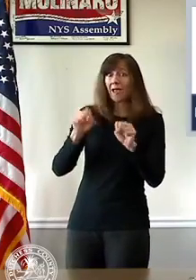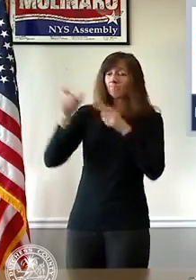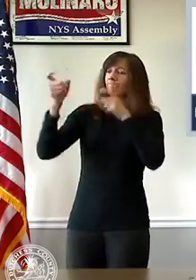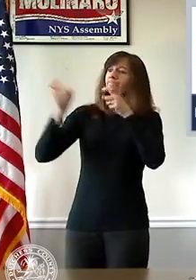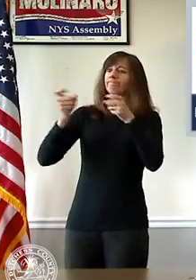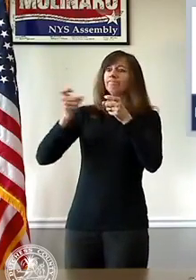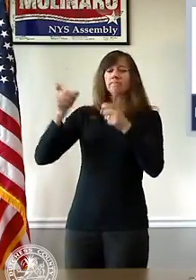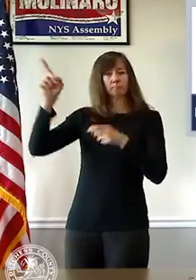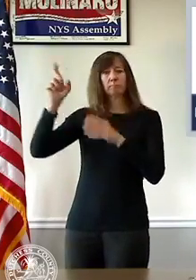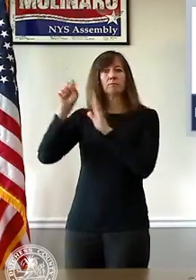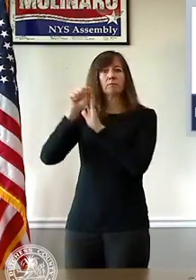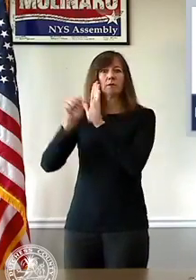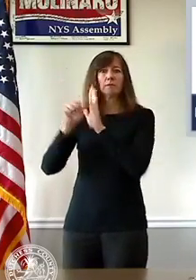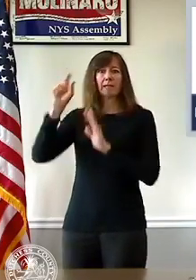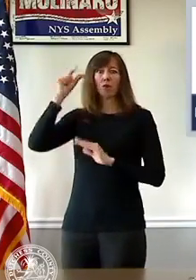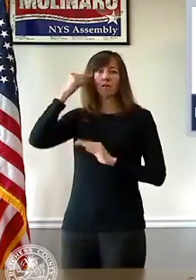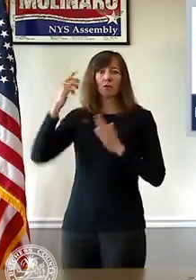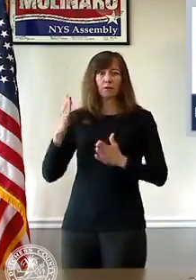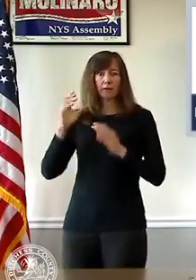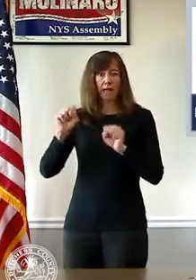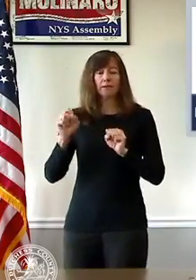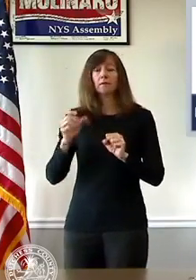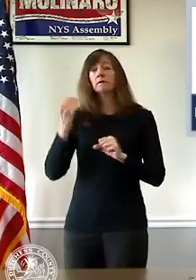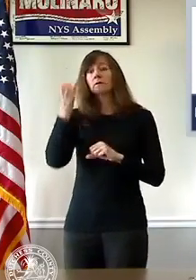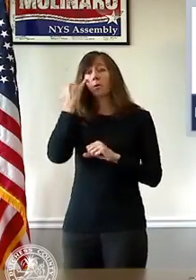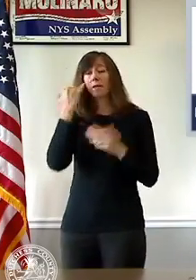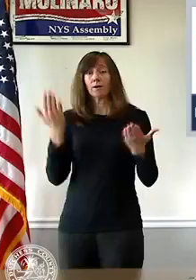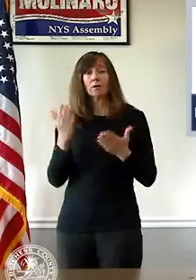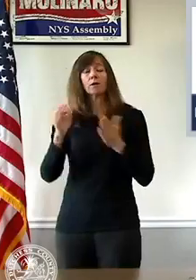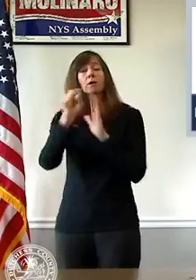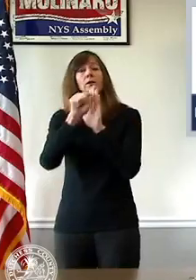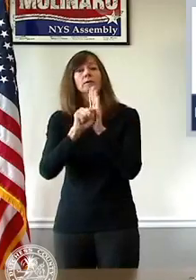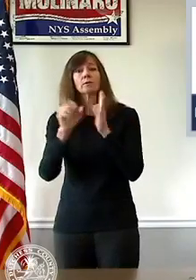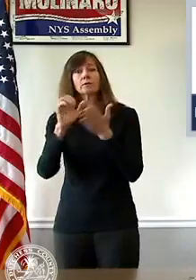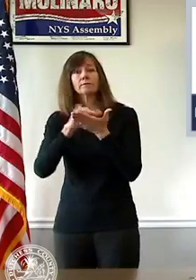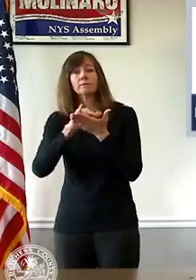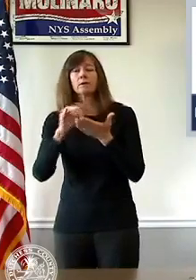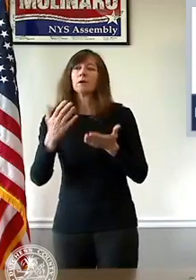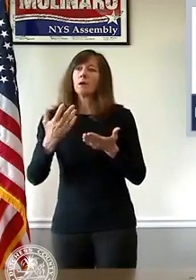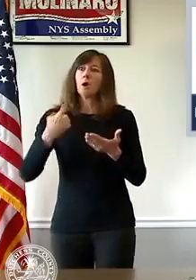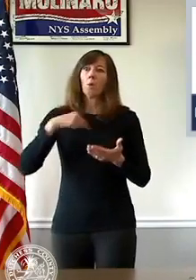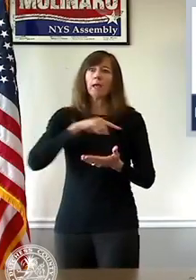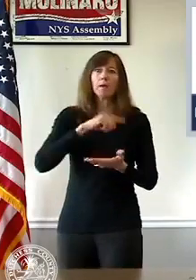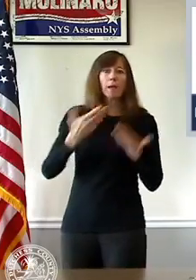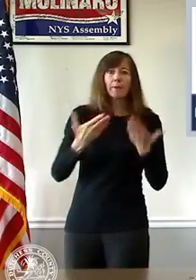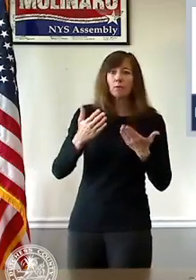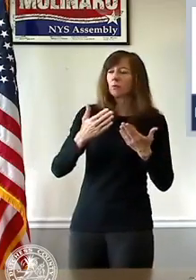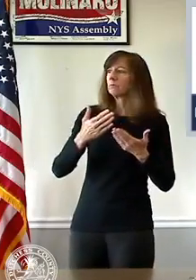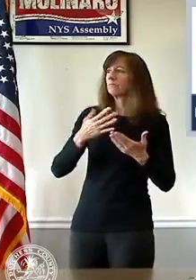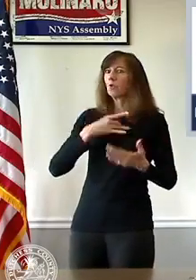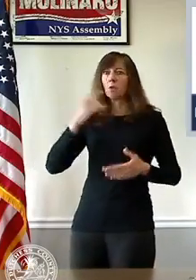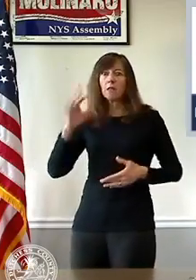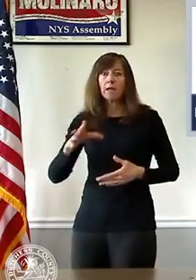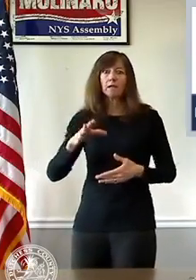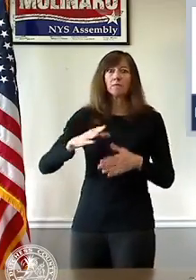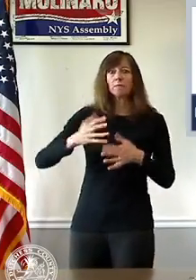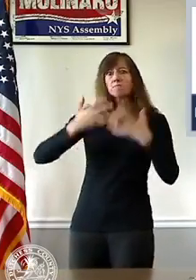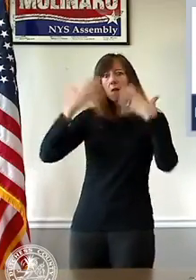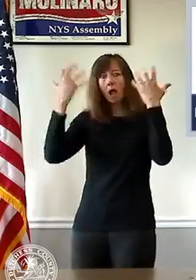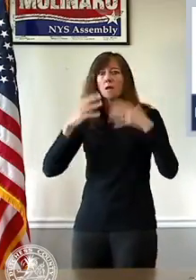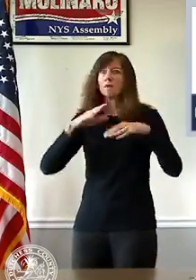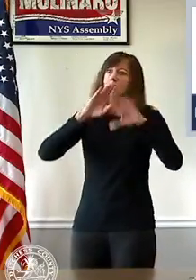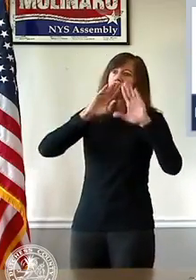state of New York is making that case, even though we don't like it. We are mad, we are frustrated, and we are angry, but